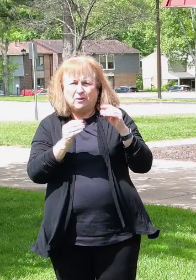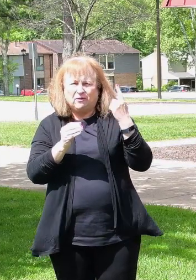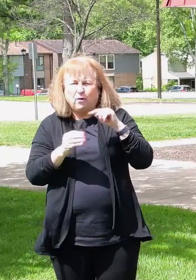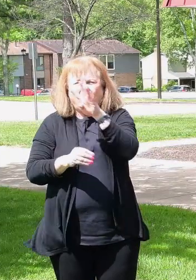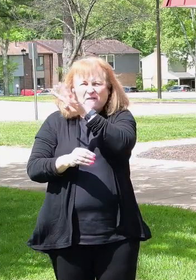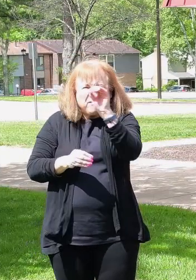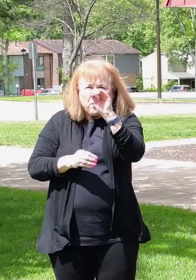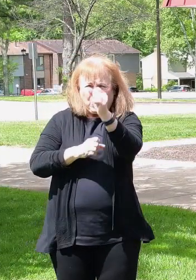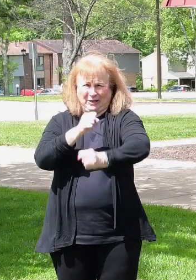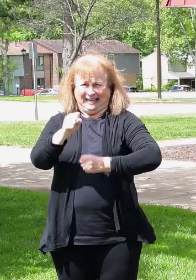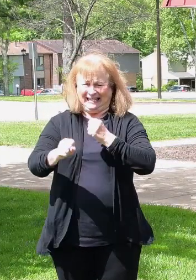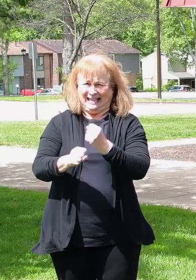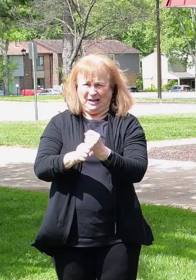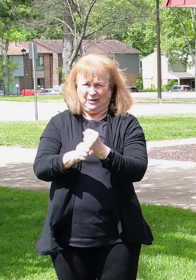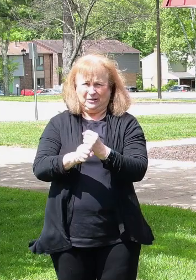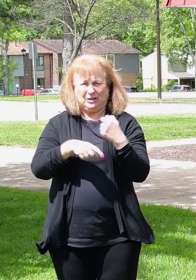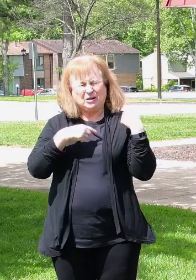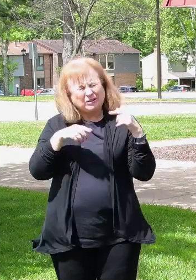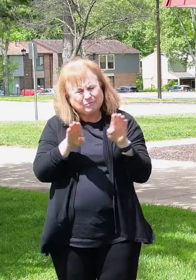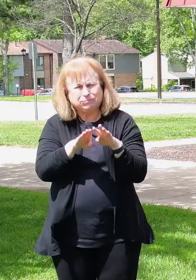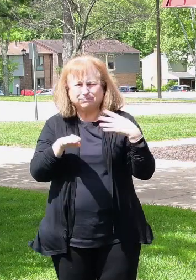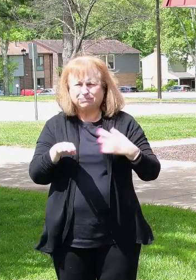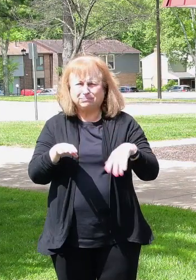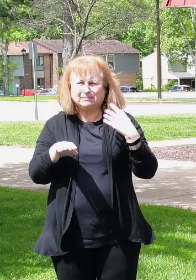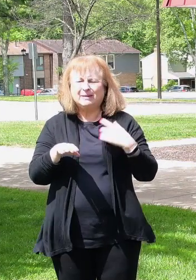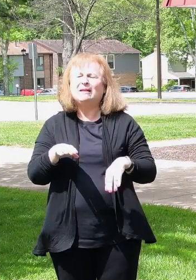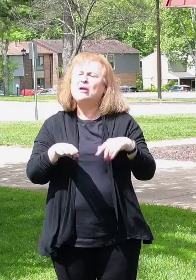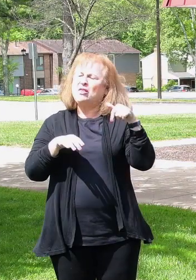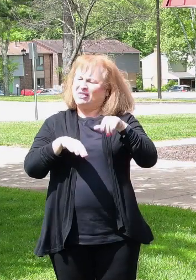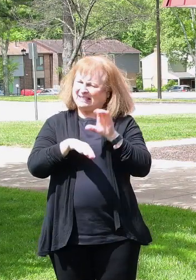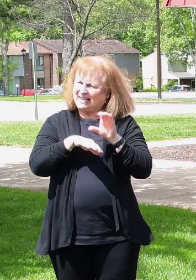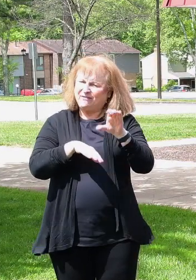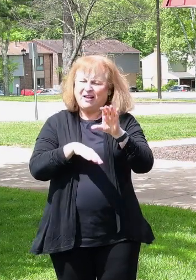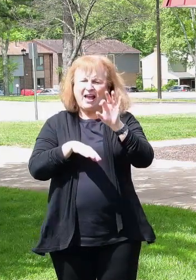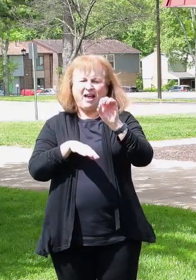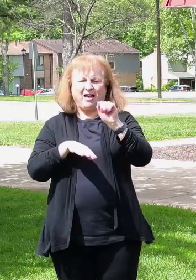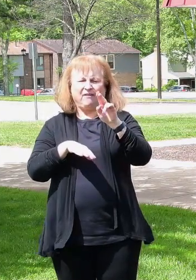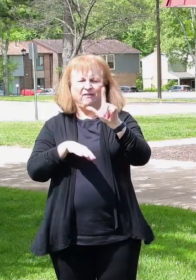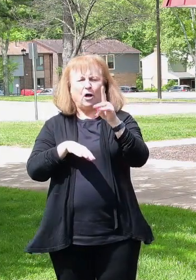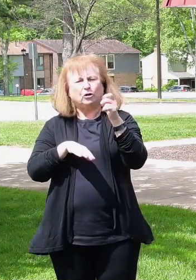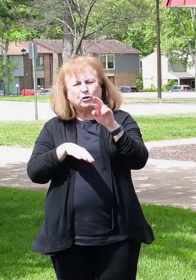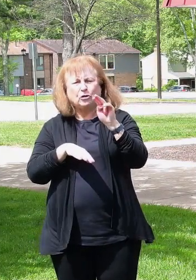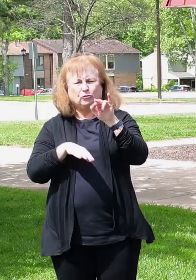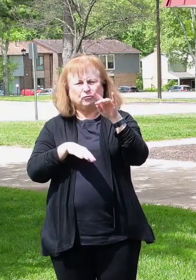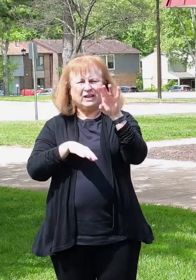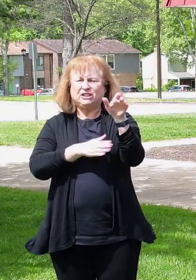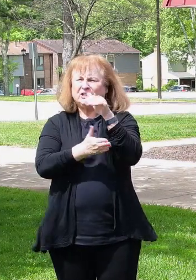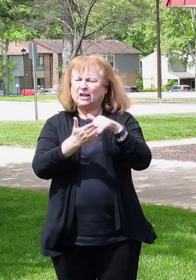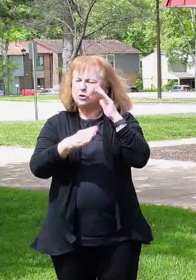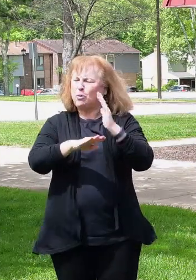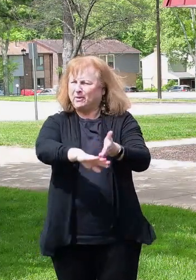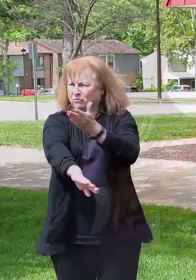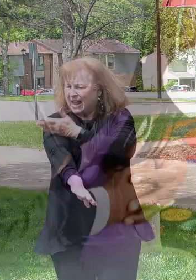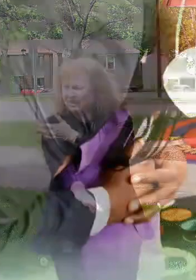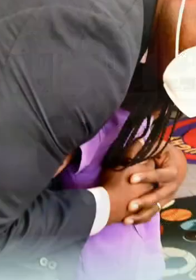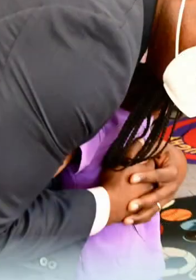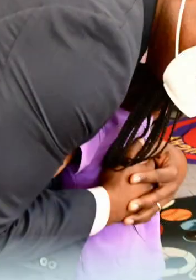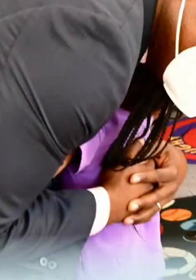40 years. With this investment, the Faulkner Ridge Center will be renovated and will